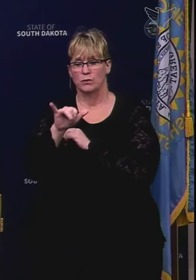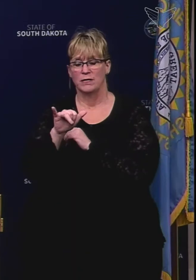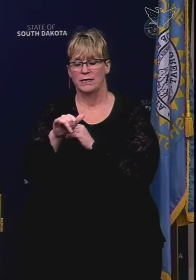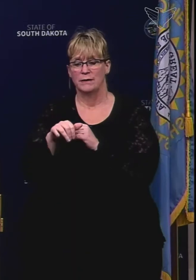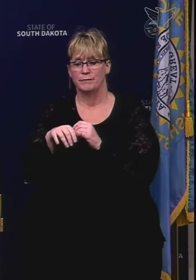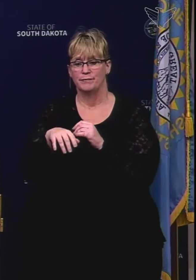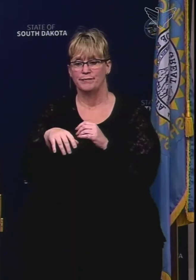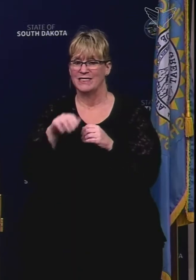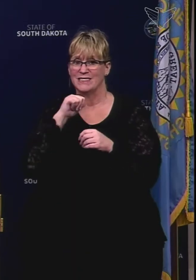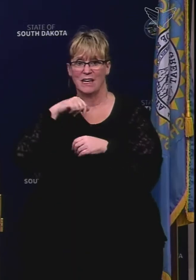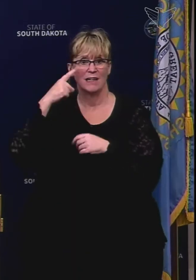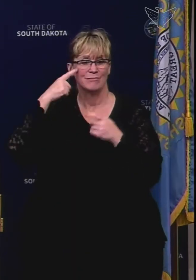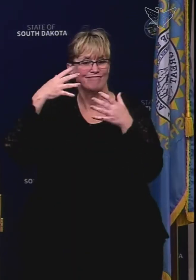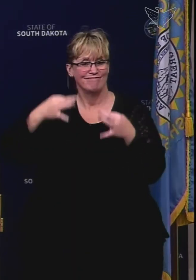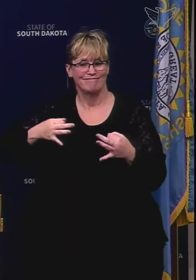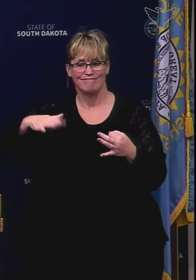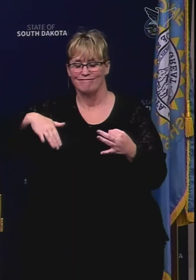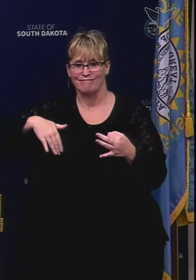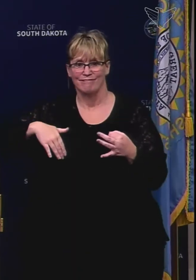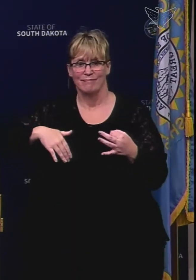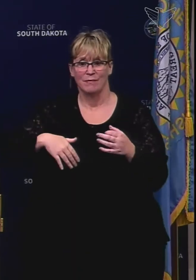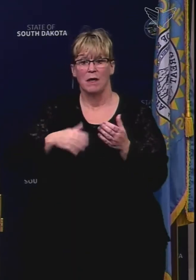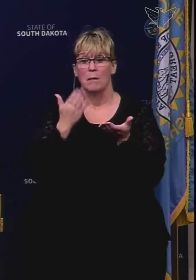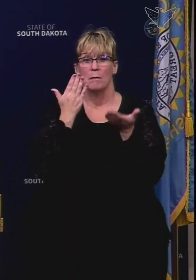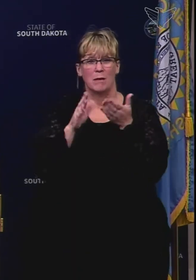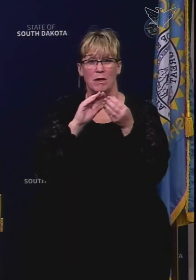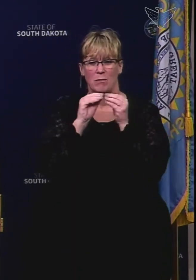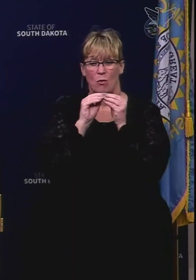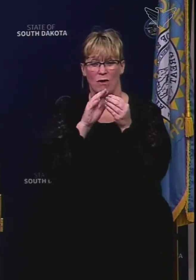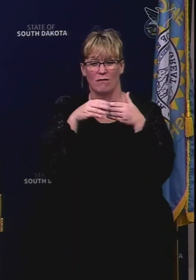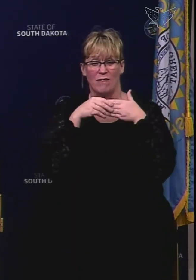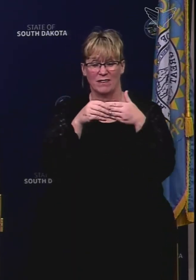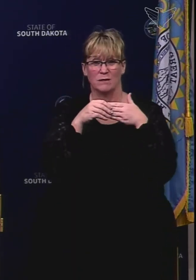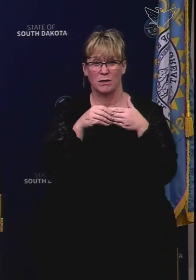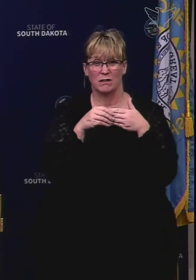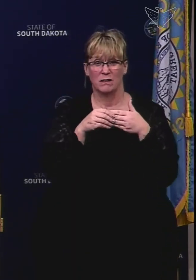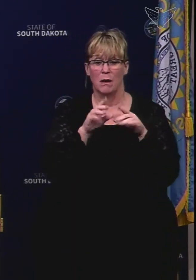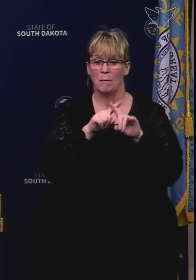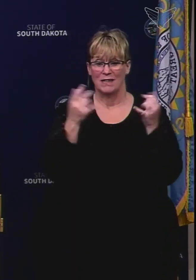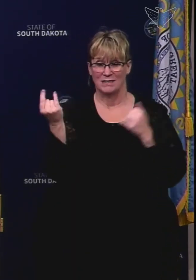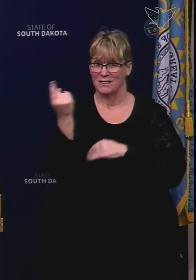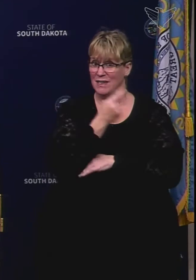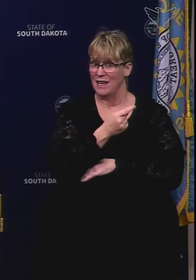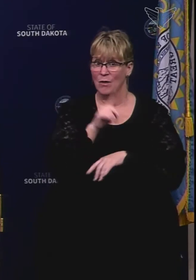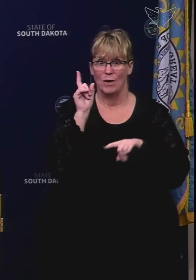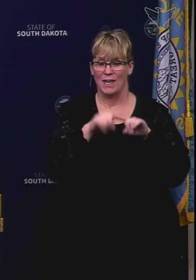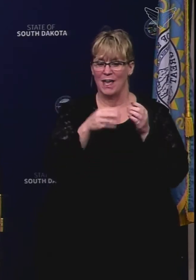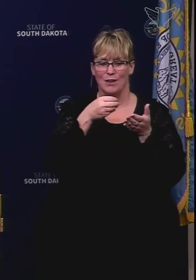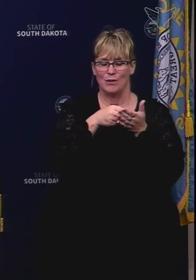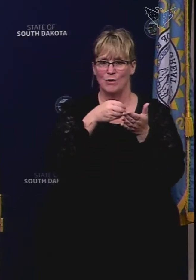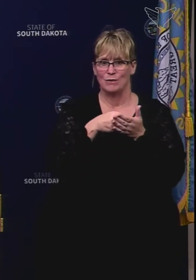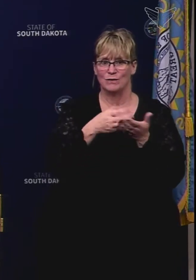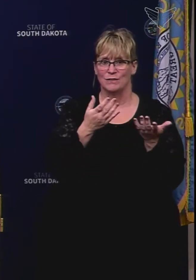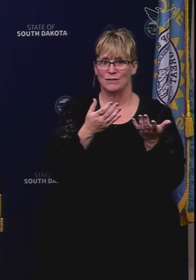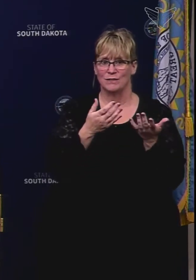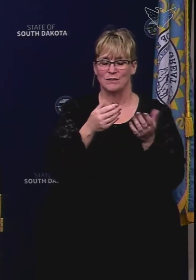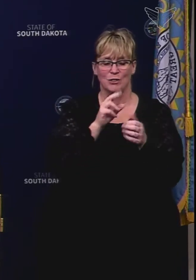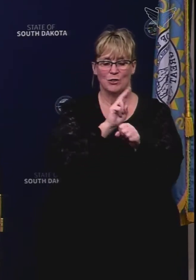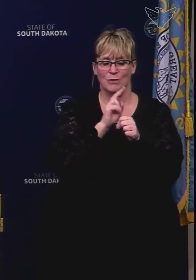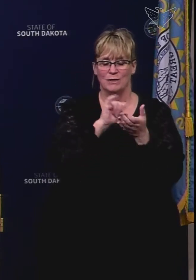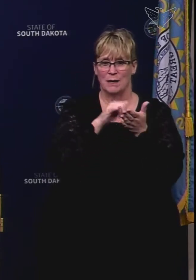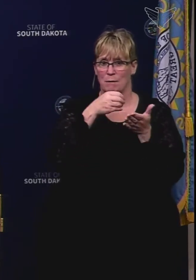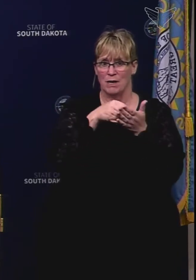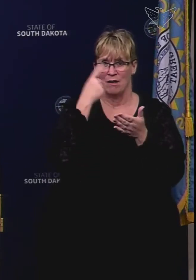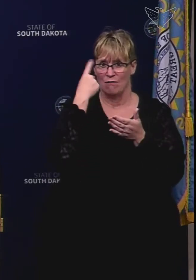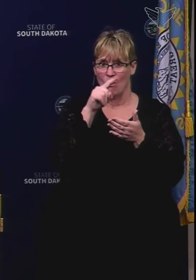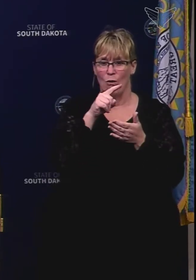of this, so it could become more flexible. As of today, we do not have the ability to use these funds for revenue loss, which